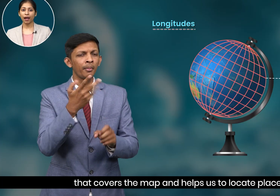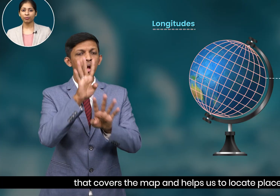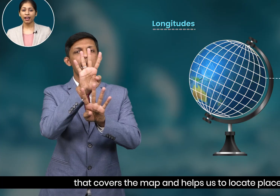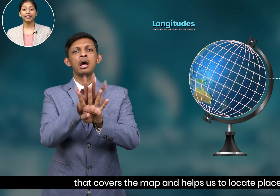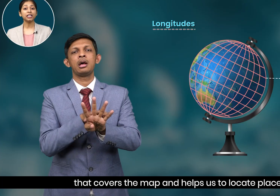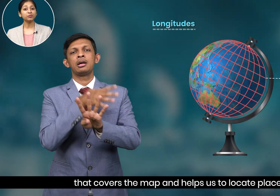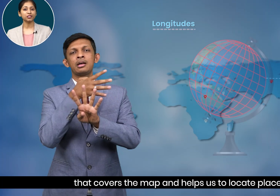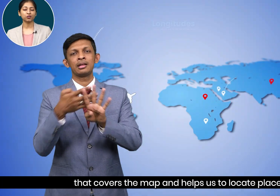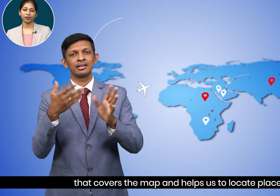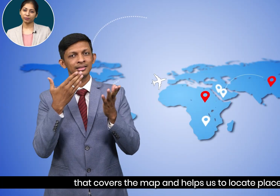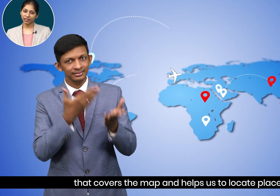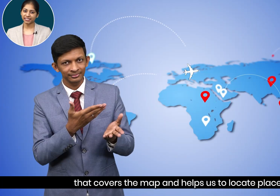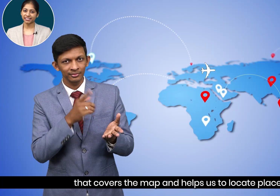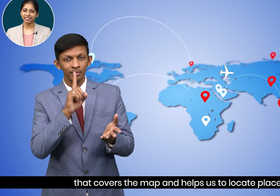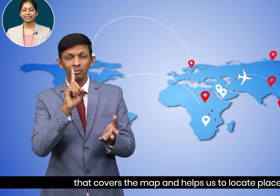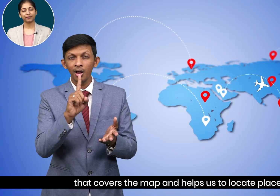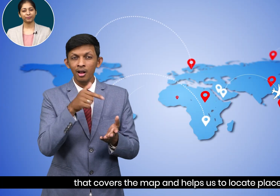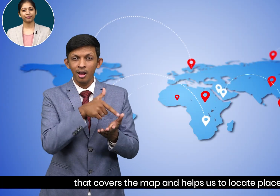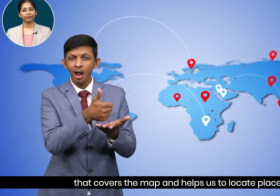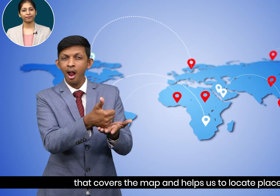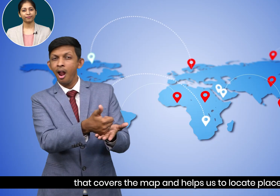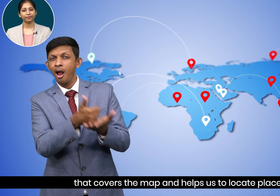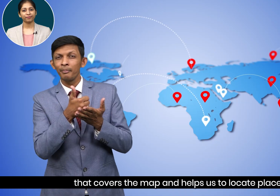the map and helps us to locate places.